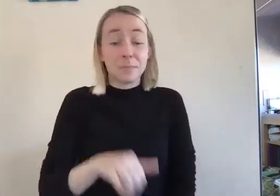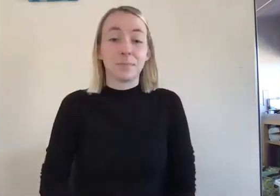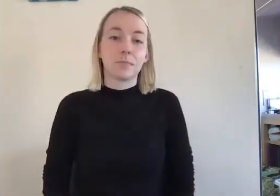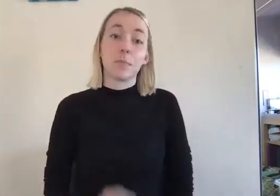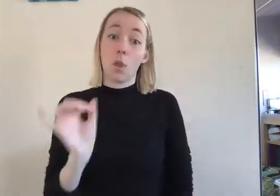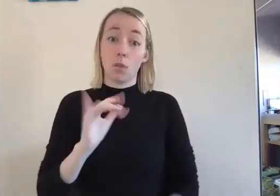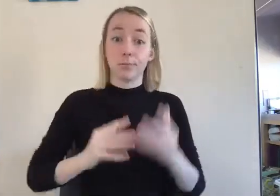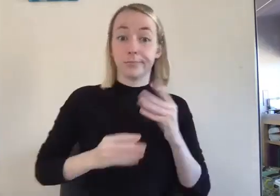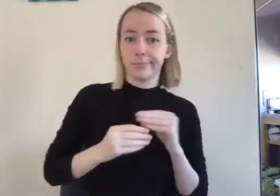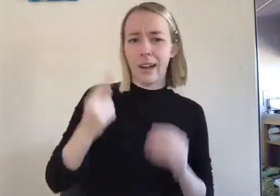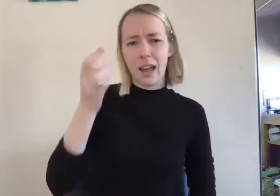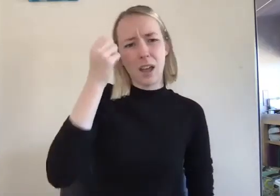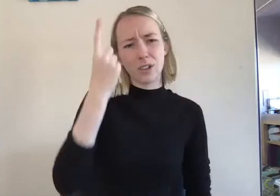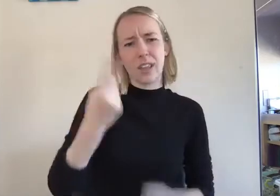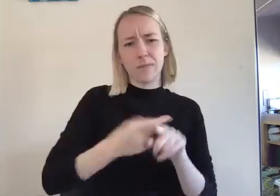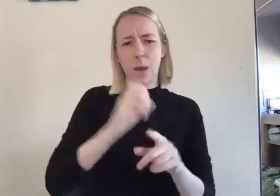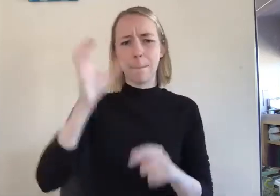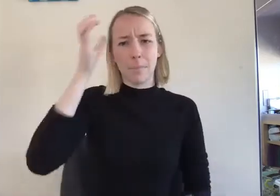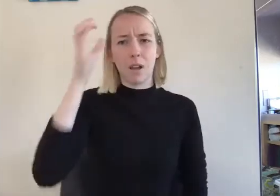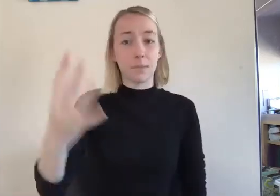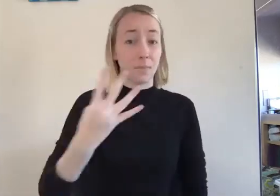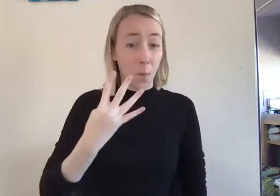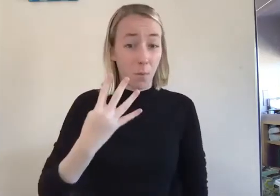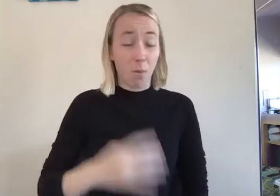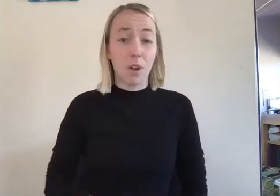And also, what I understand from the concept 4 is it's really about